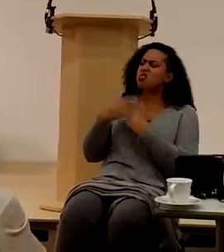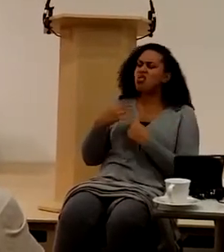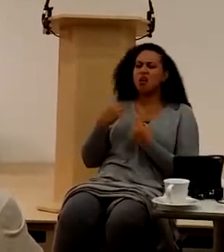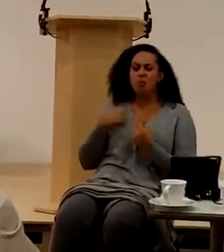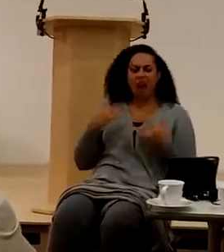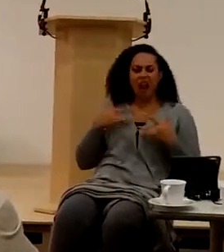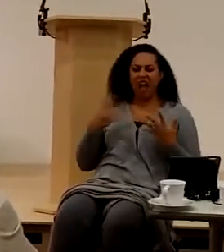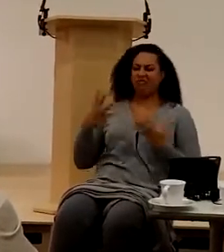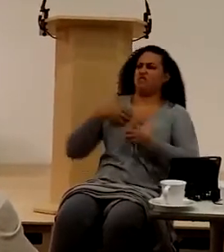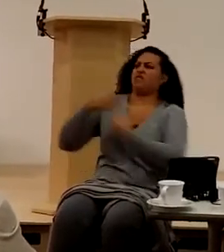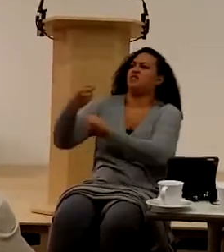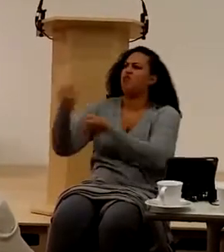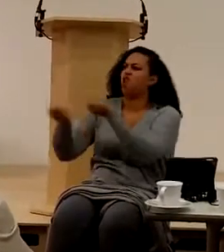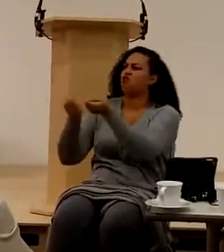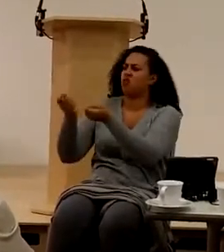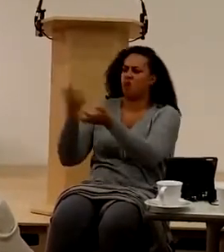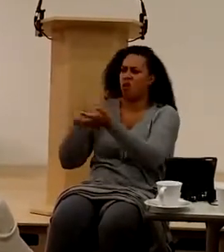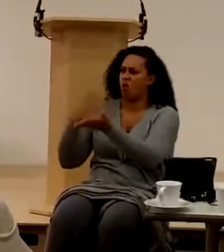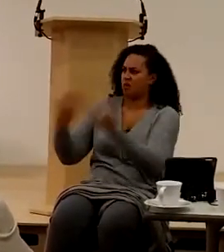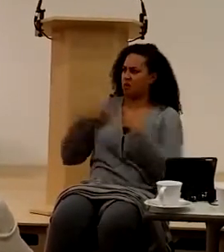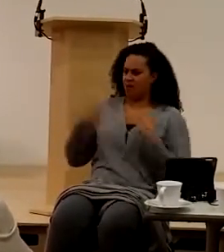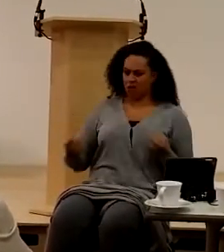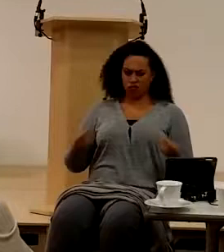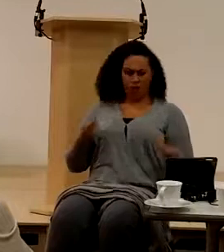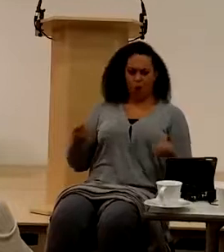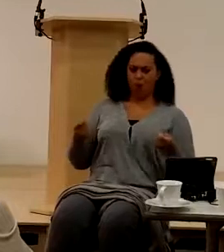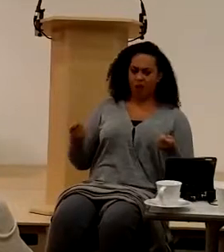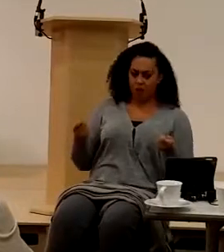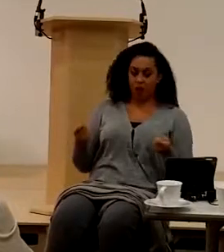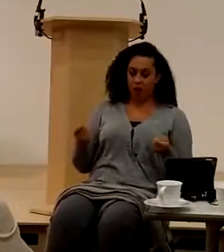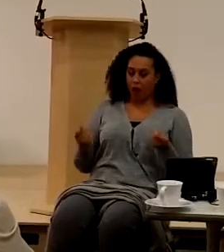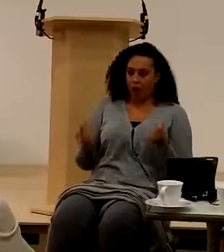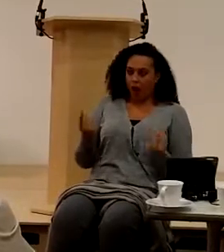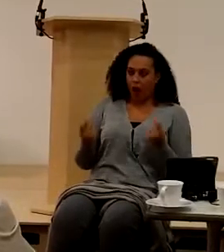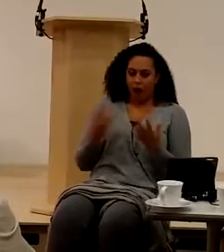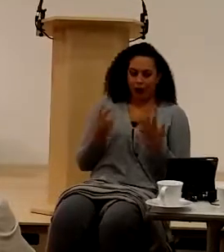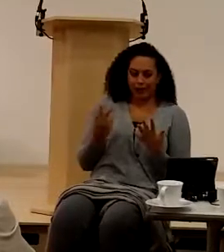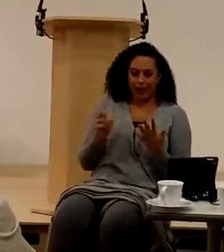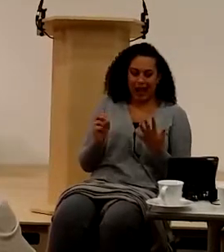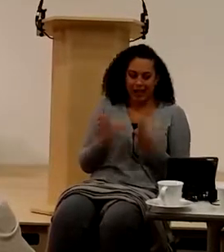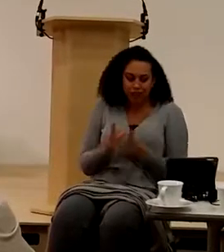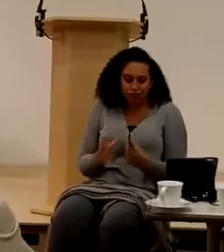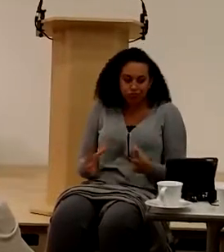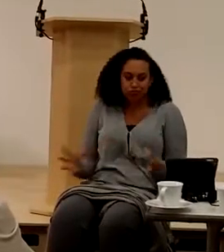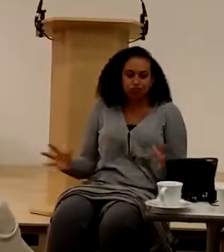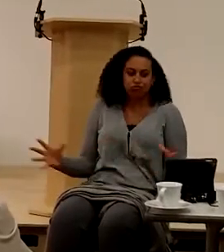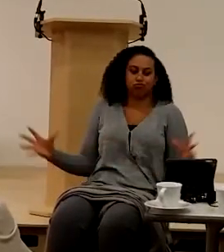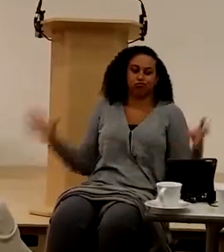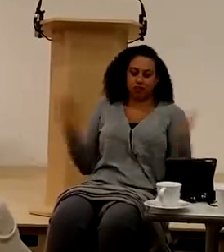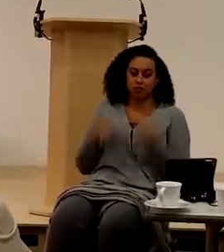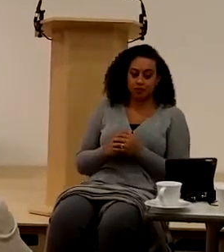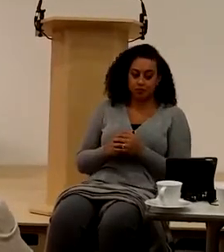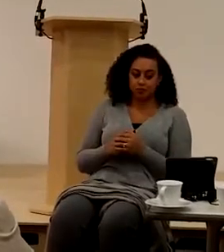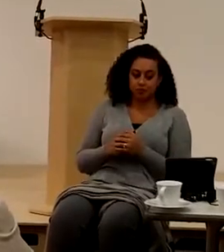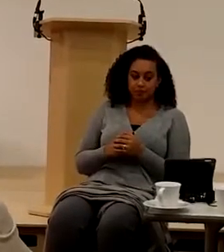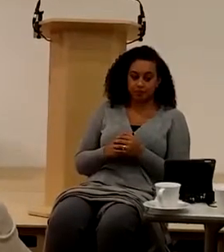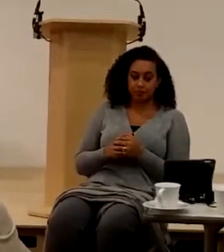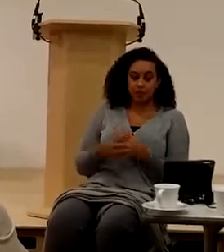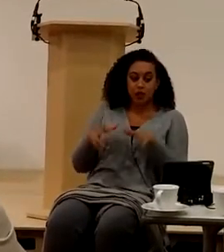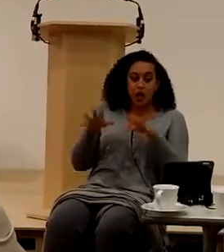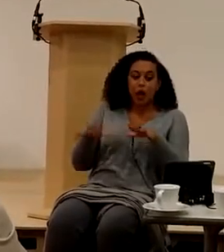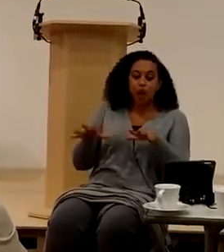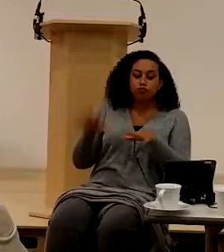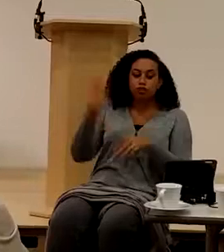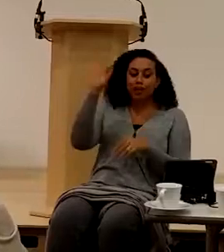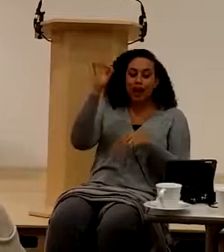in November 82. Local coalition emerged